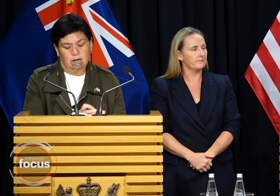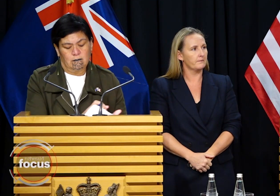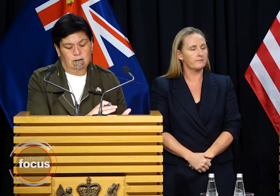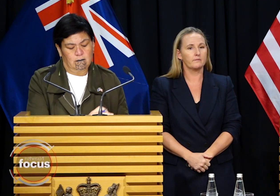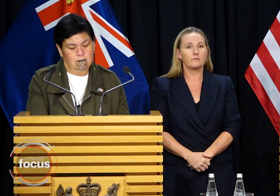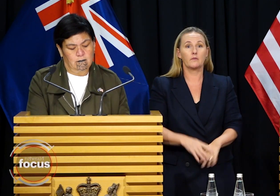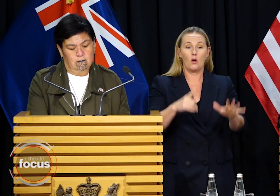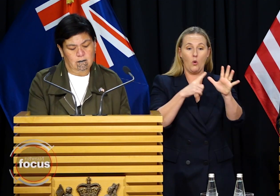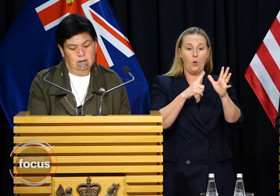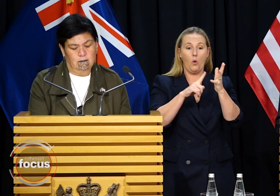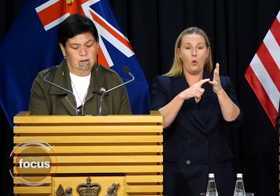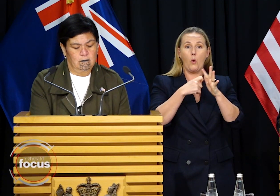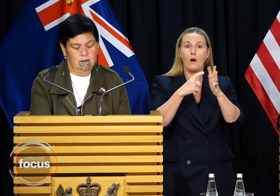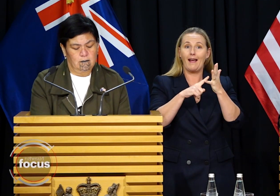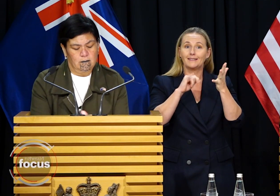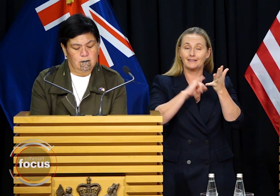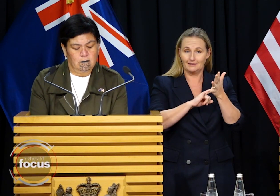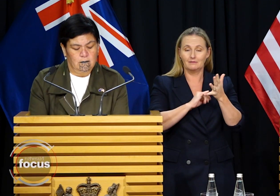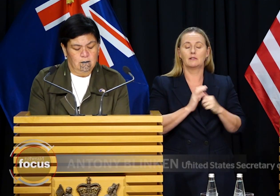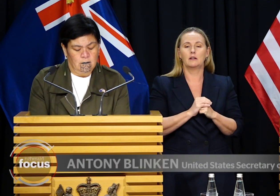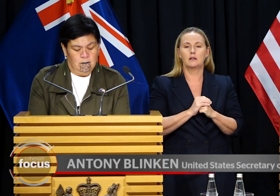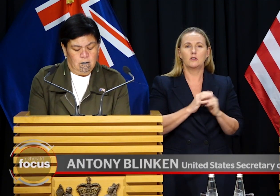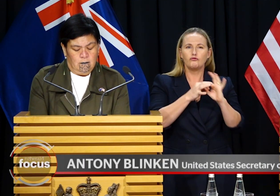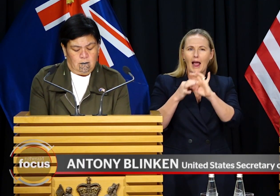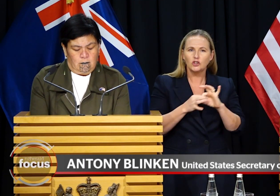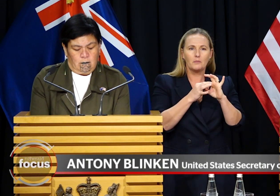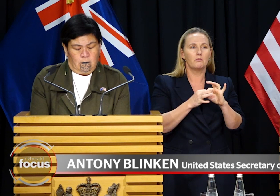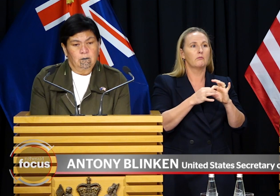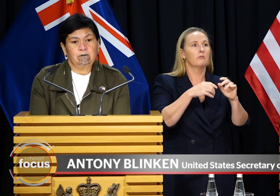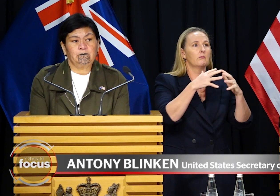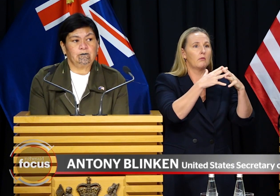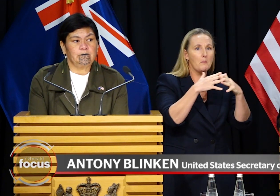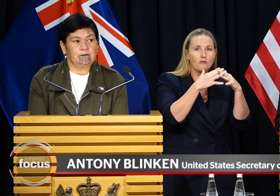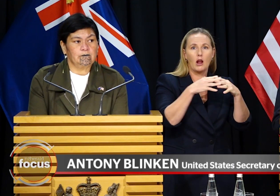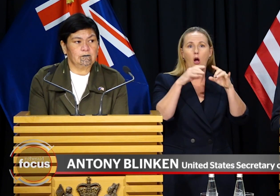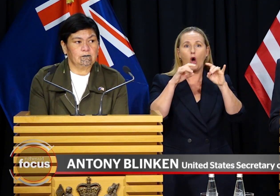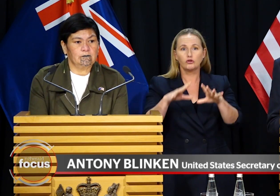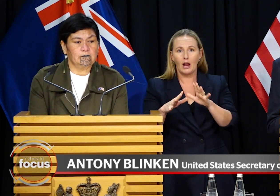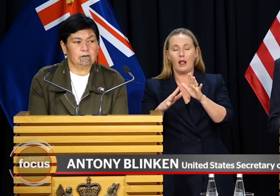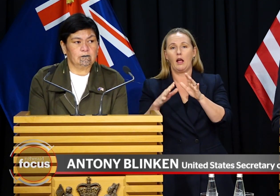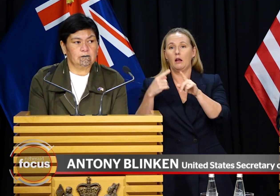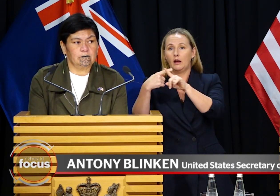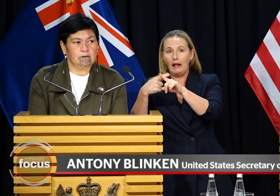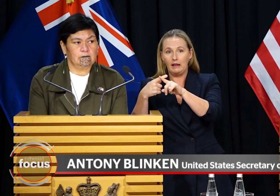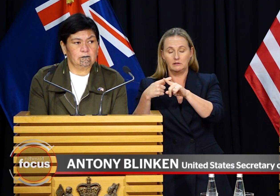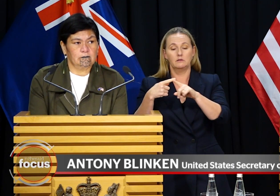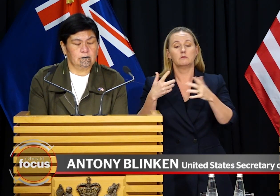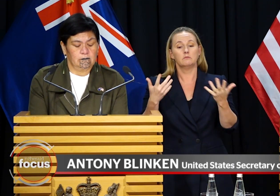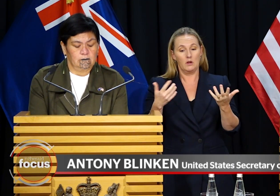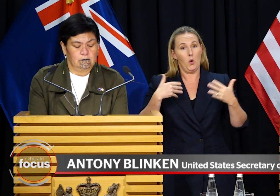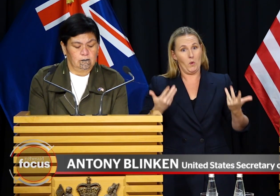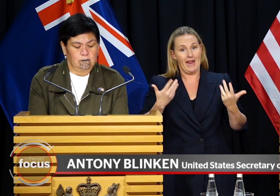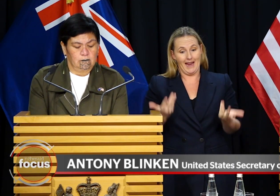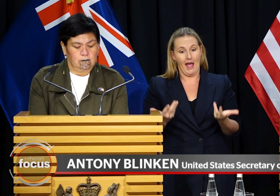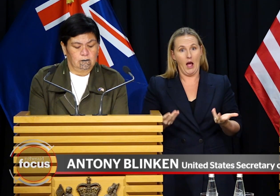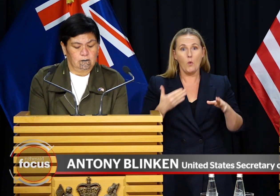On AUKUS, as we continue to develop it, as we continue to work, particularly now on the second